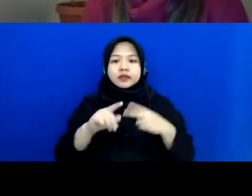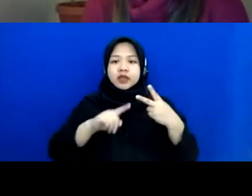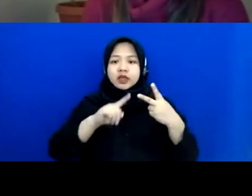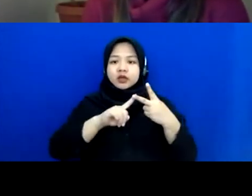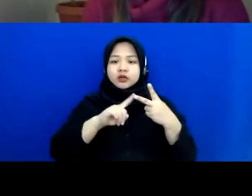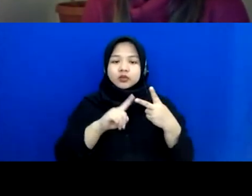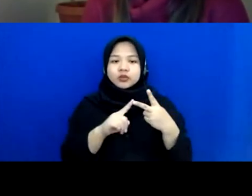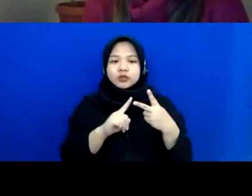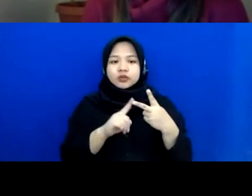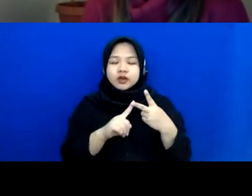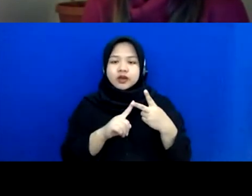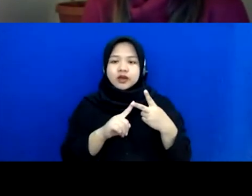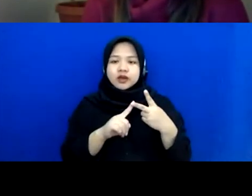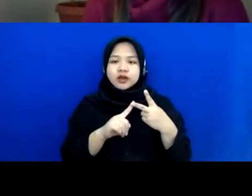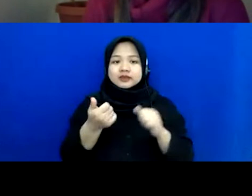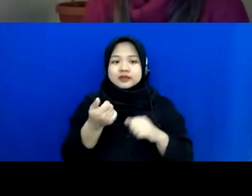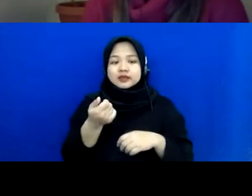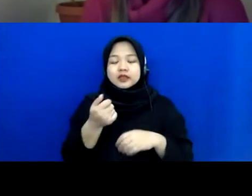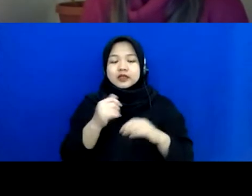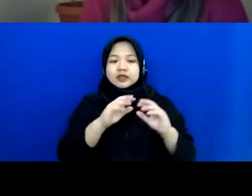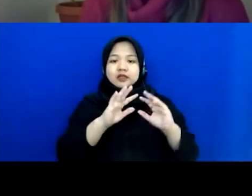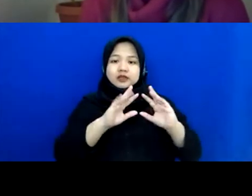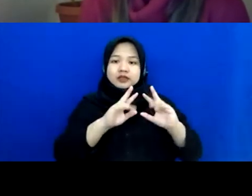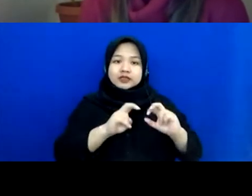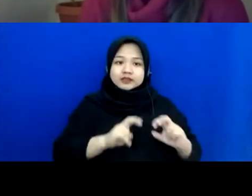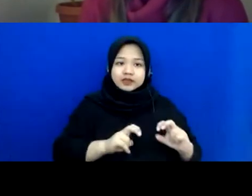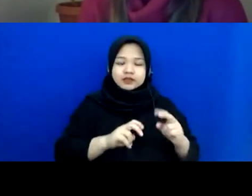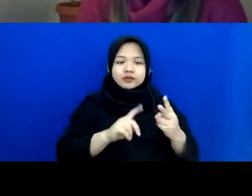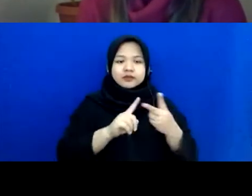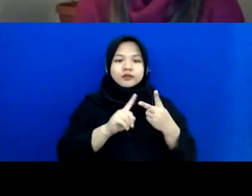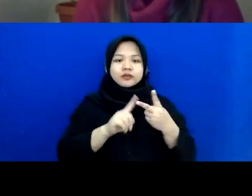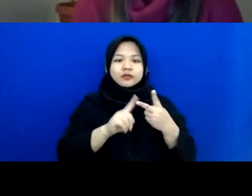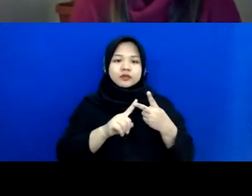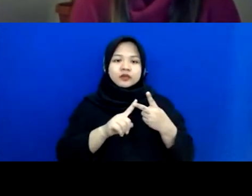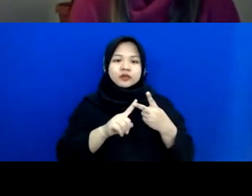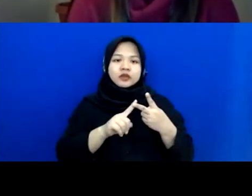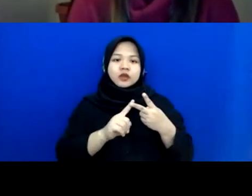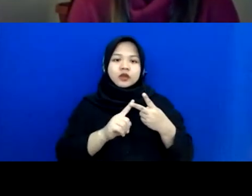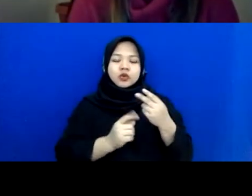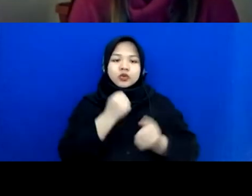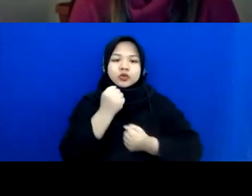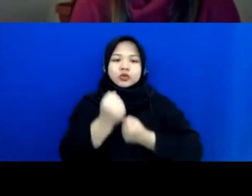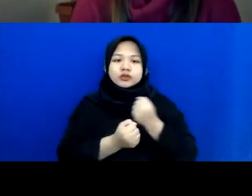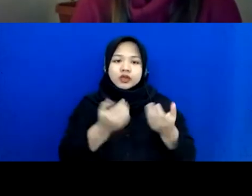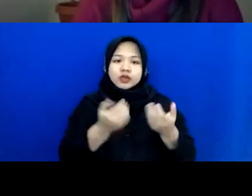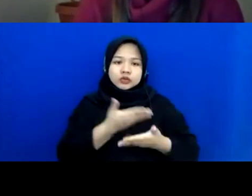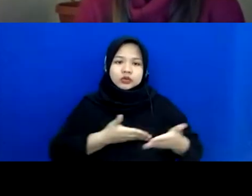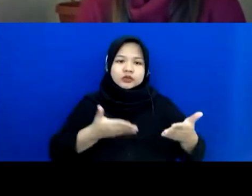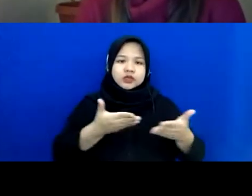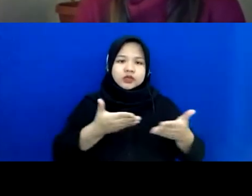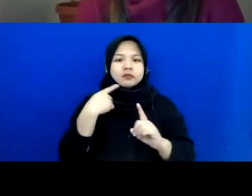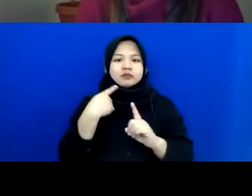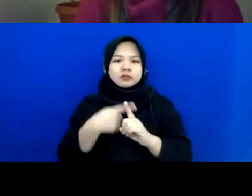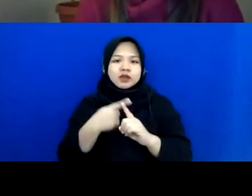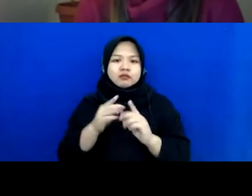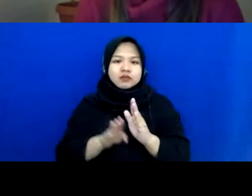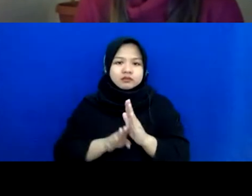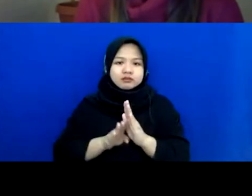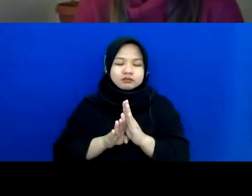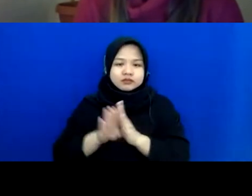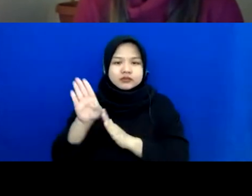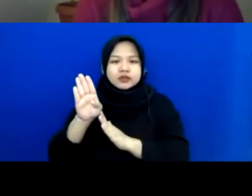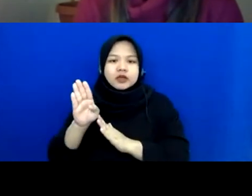takeaway from this report is that social enterprises have emerged as key actors for identifying new solutions and fostering